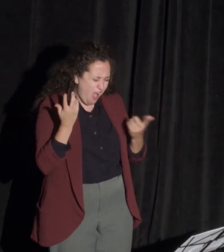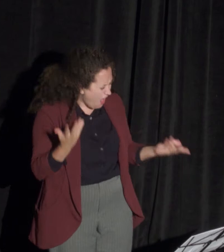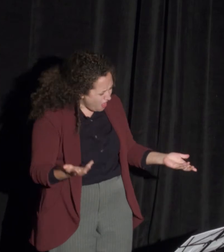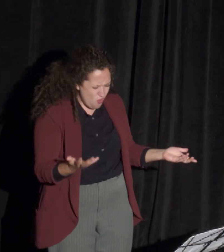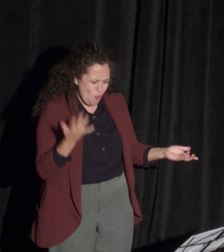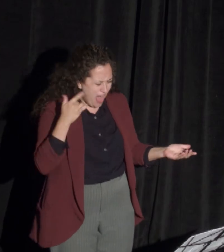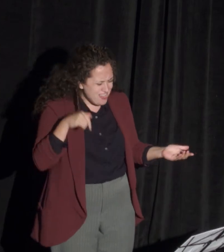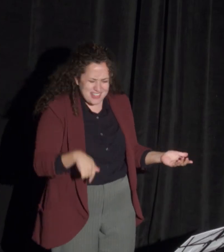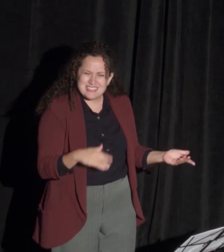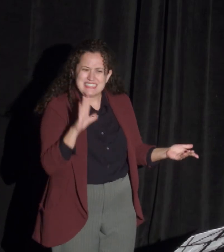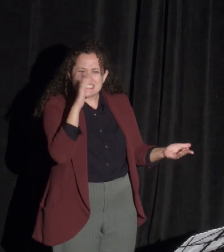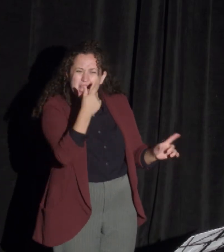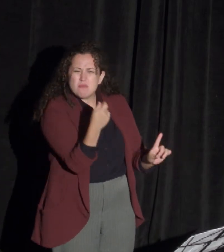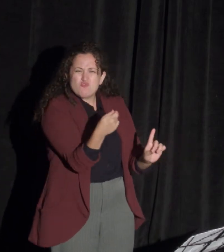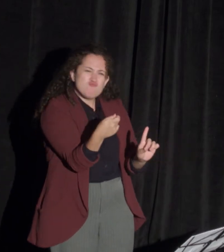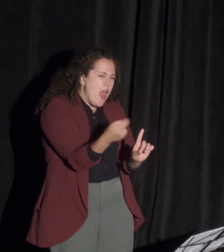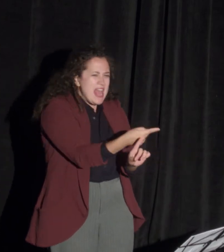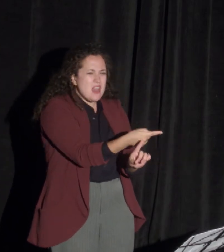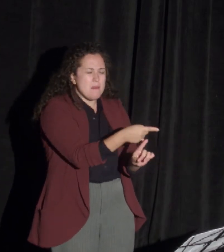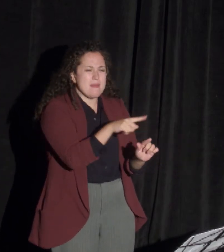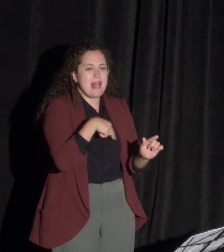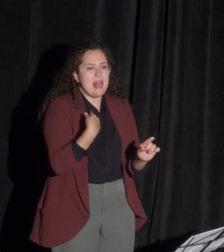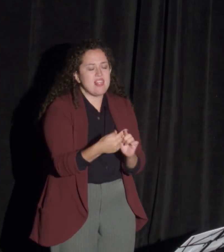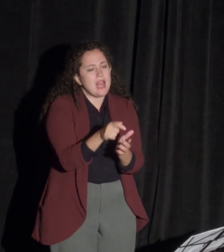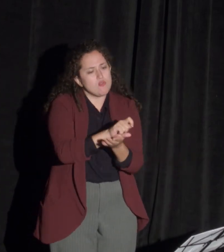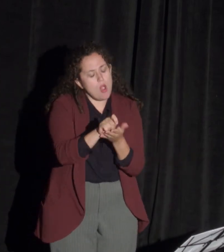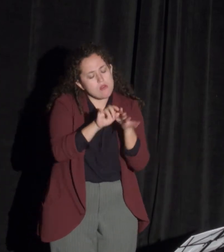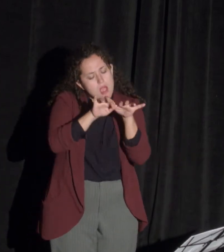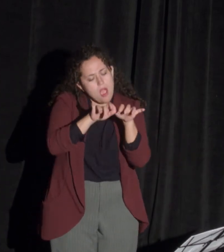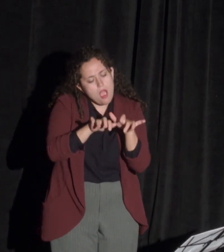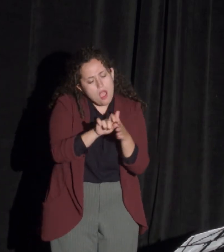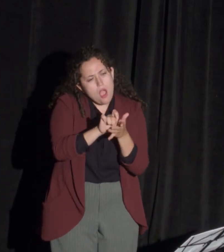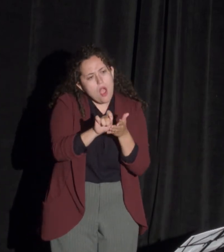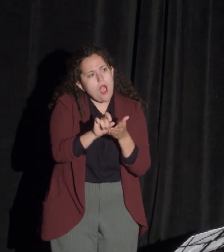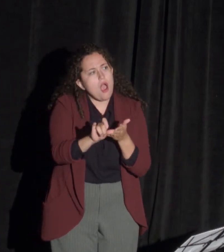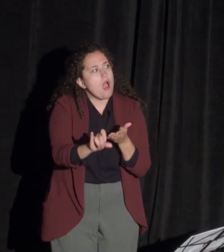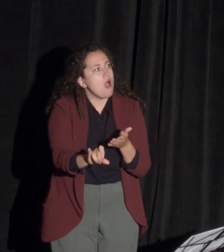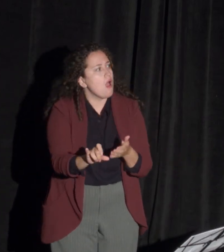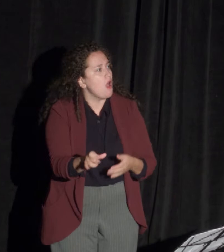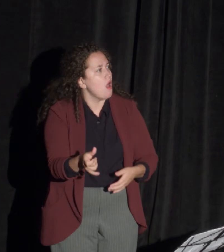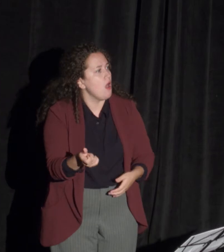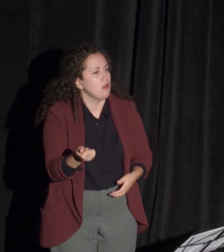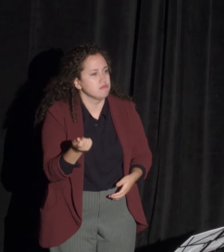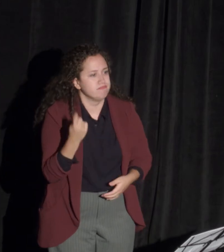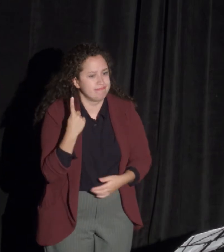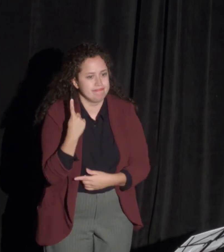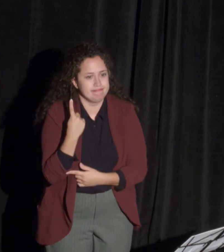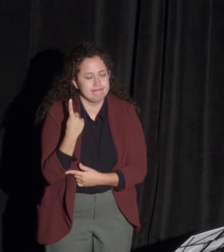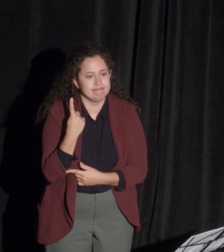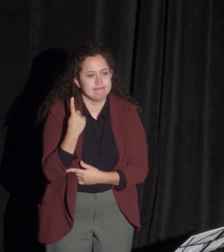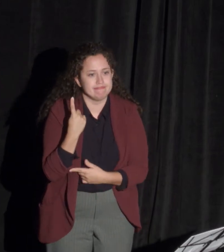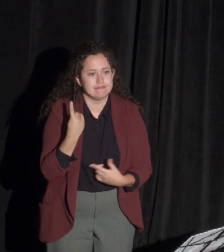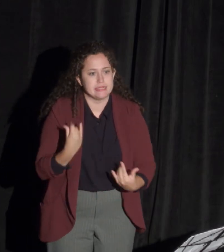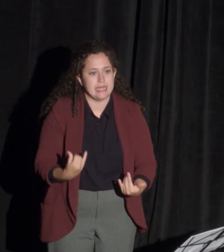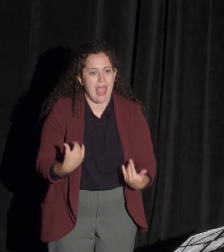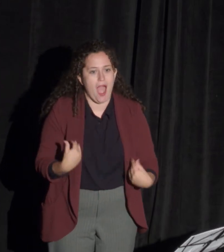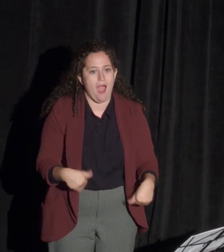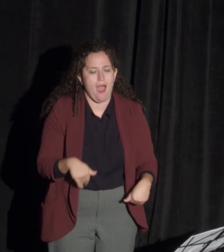And then the more I wrote, the more I was like, oh, I get it. So I wrote this